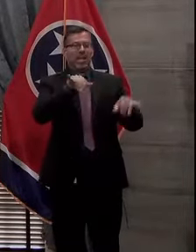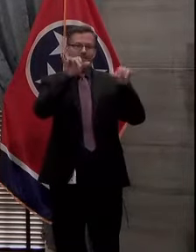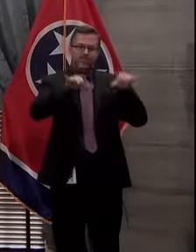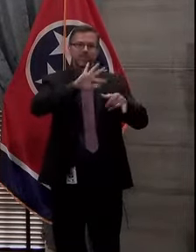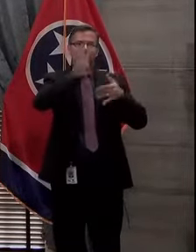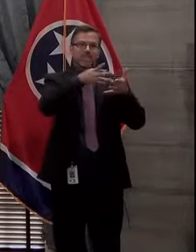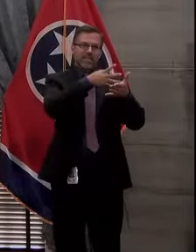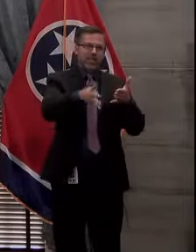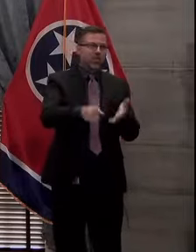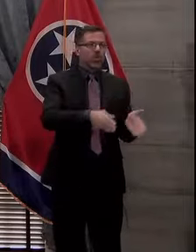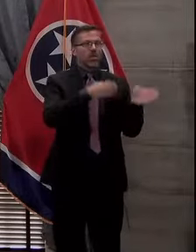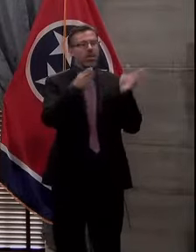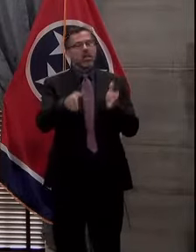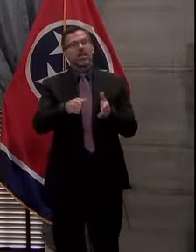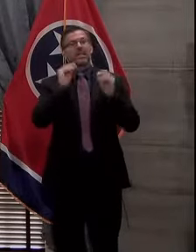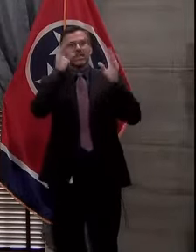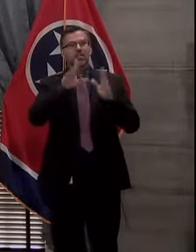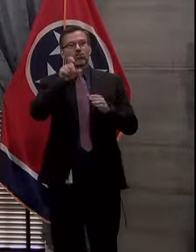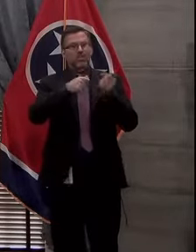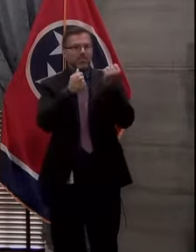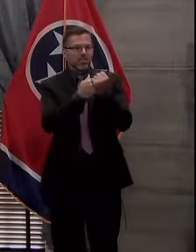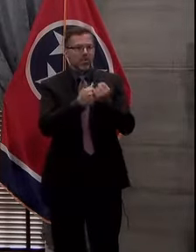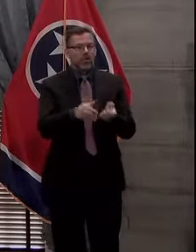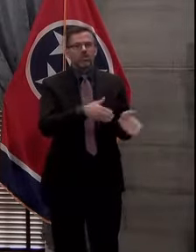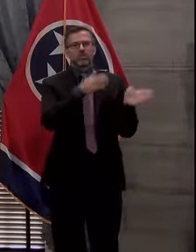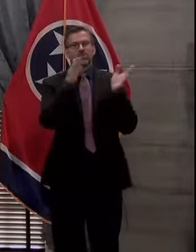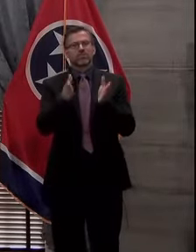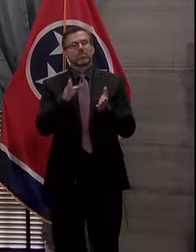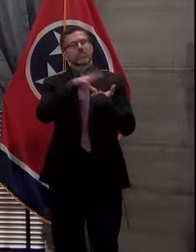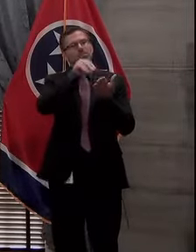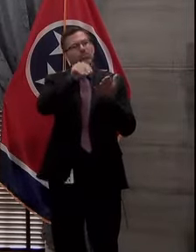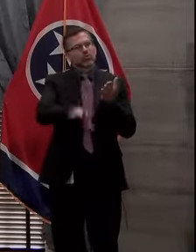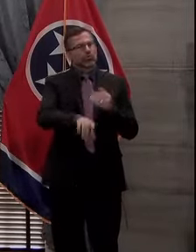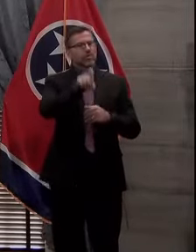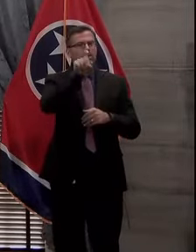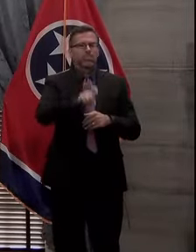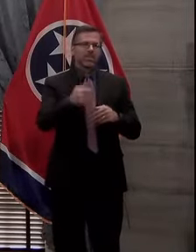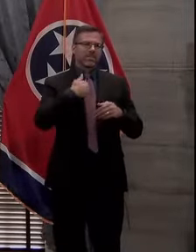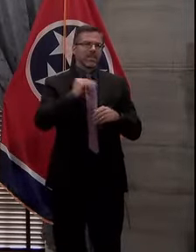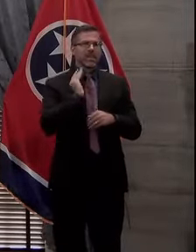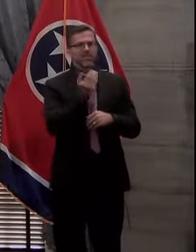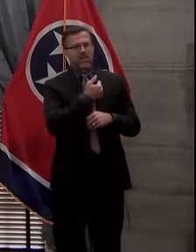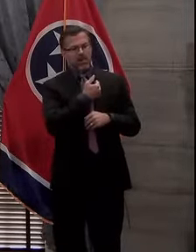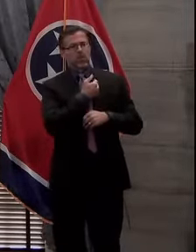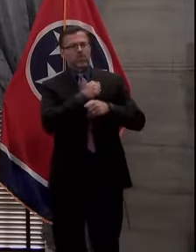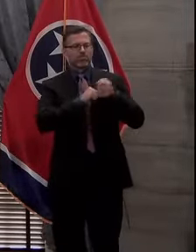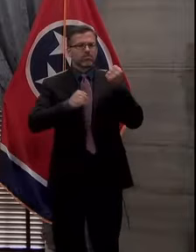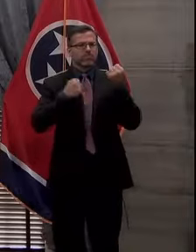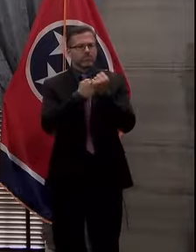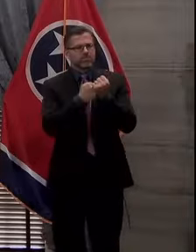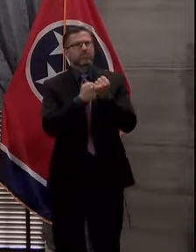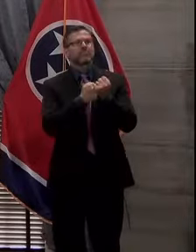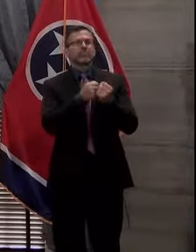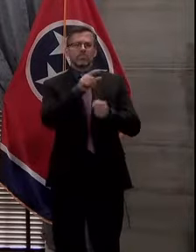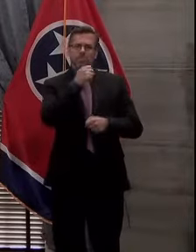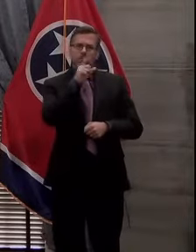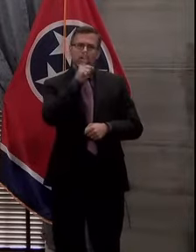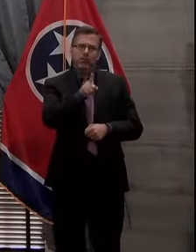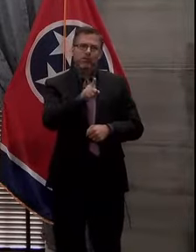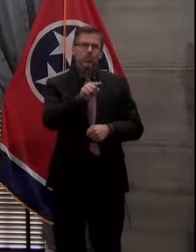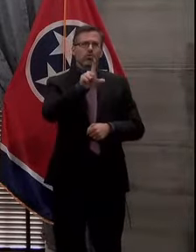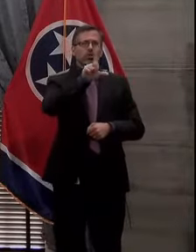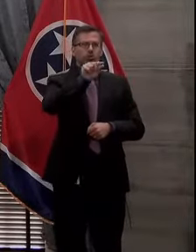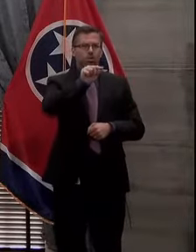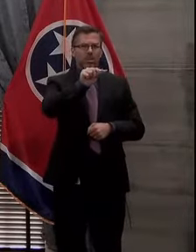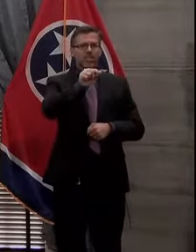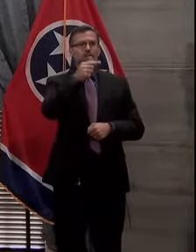and our kids deserve our wholehearted effort to make sure that our 2021 school year is a